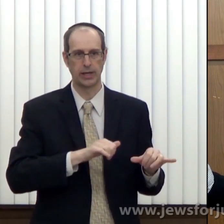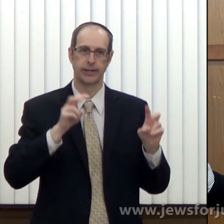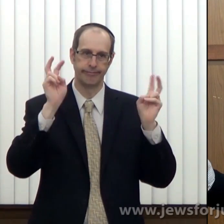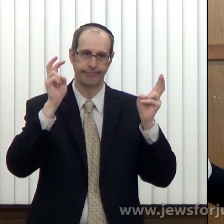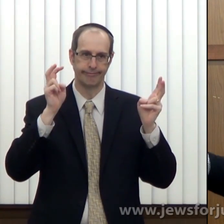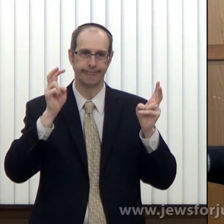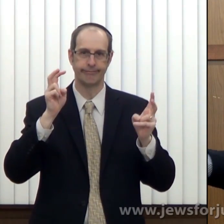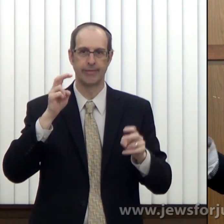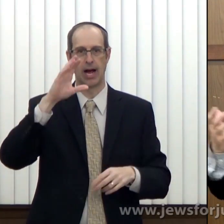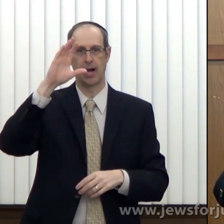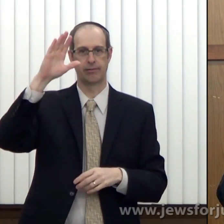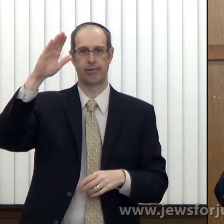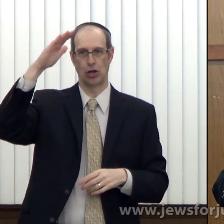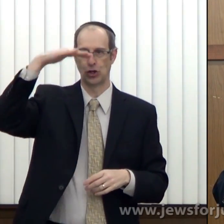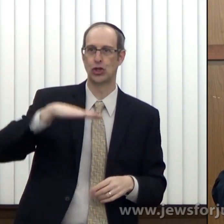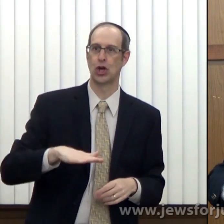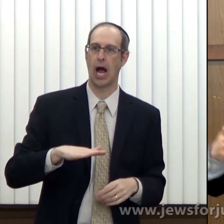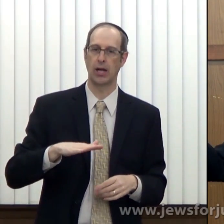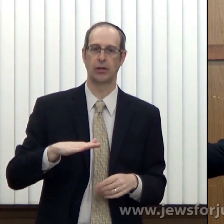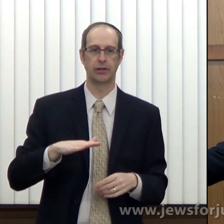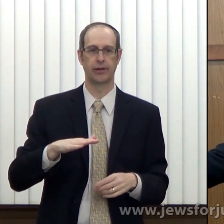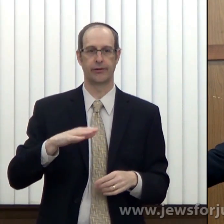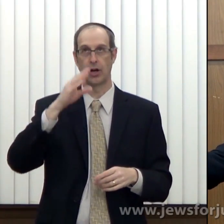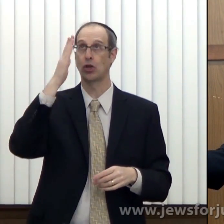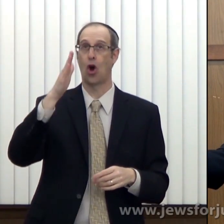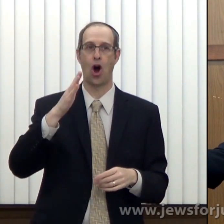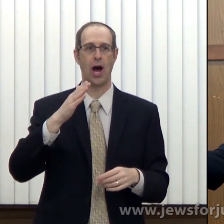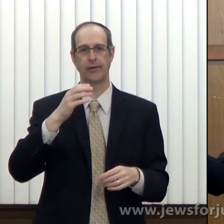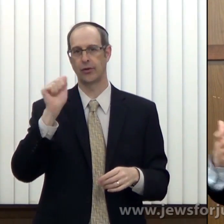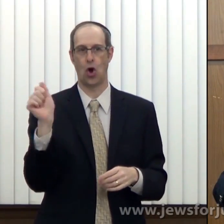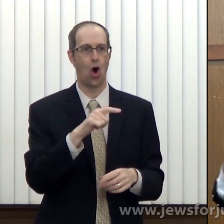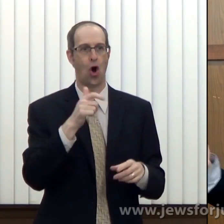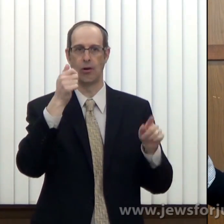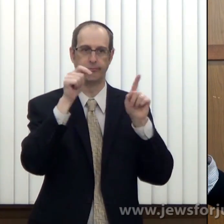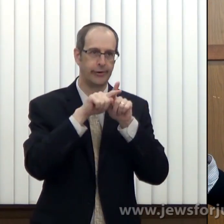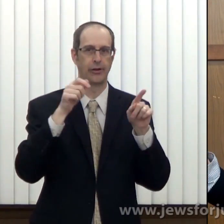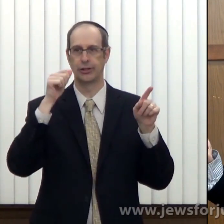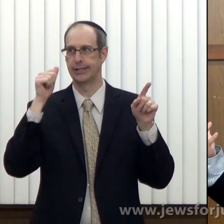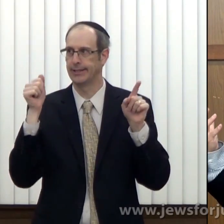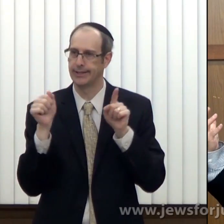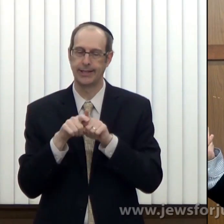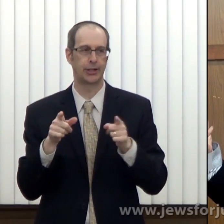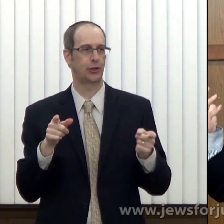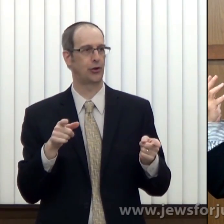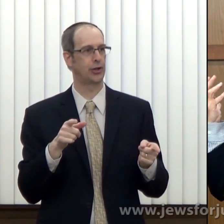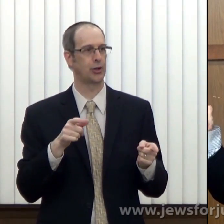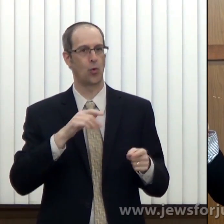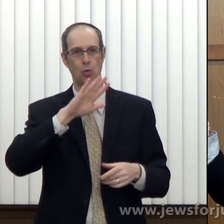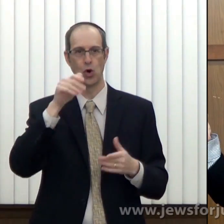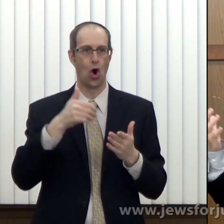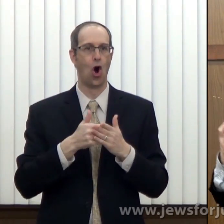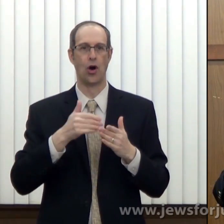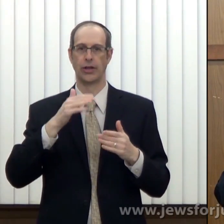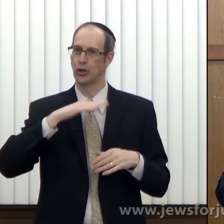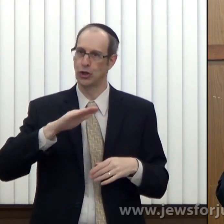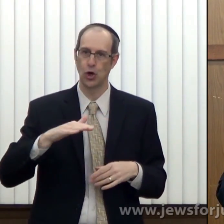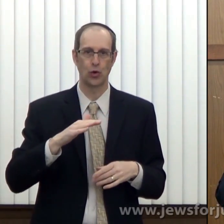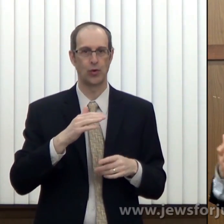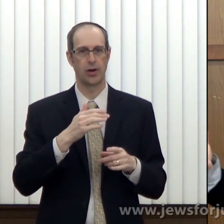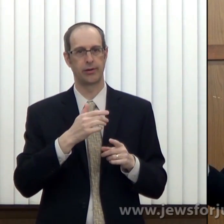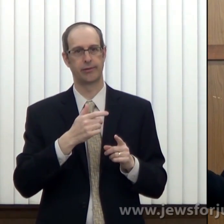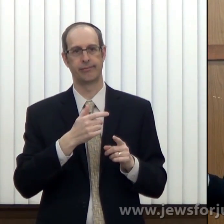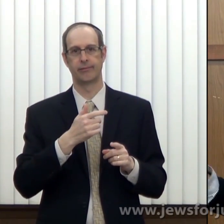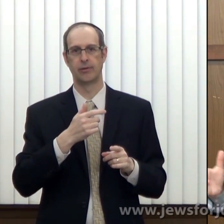God, everyone in the world is a brother and a sister. We're all brothers and sisters. We're the children of one God, so there